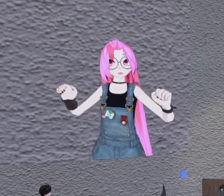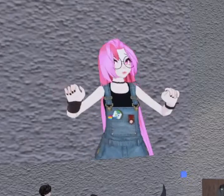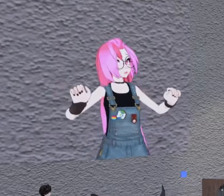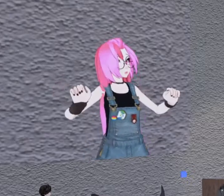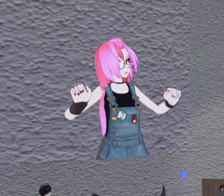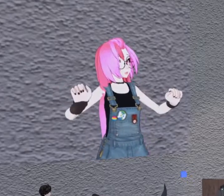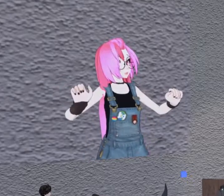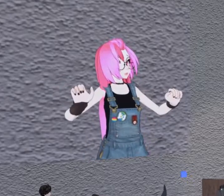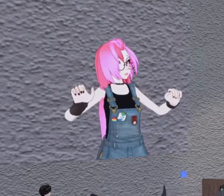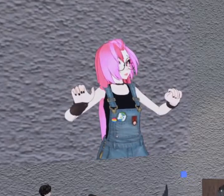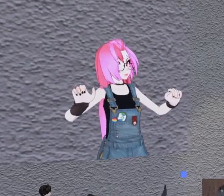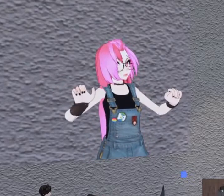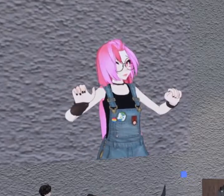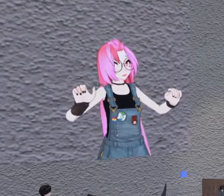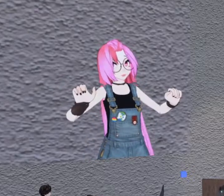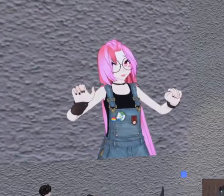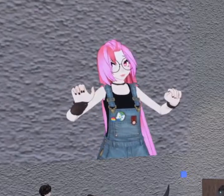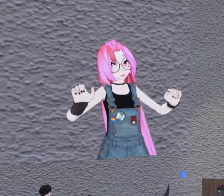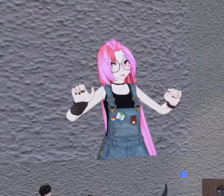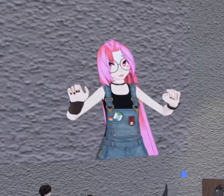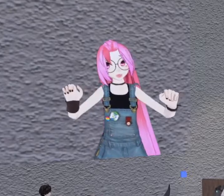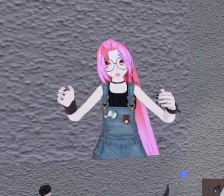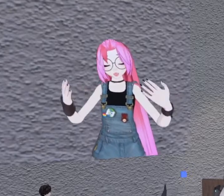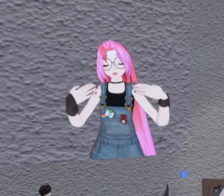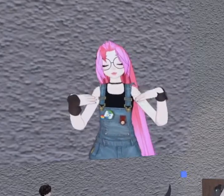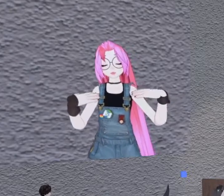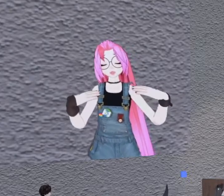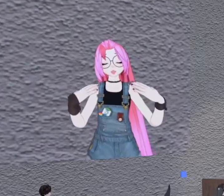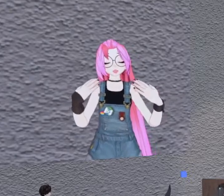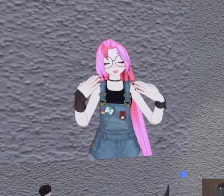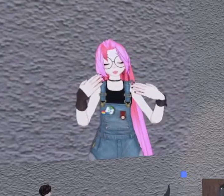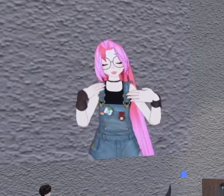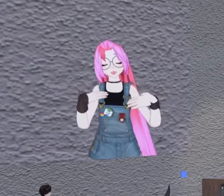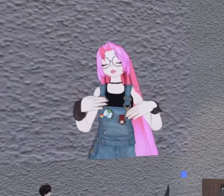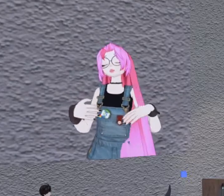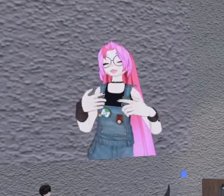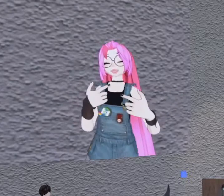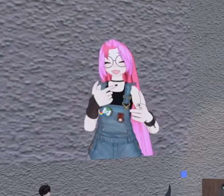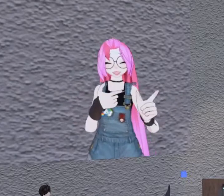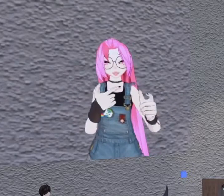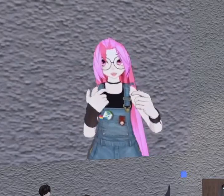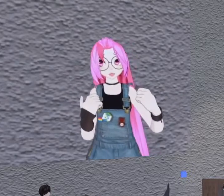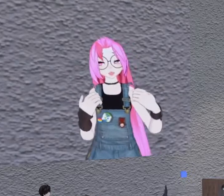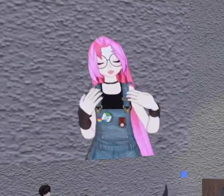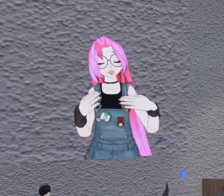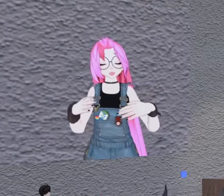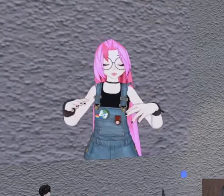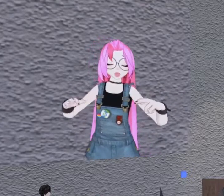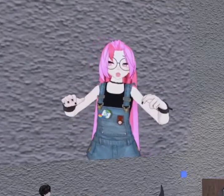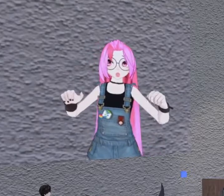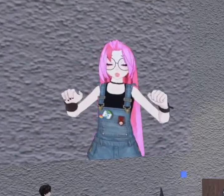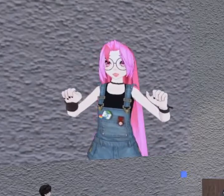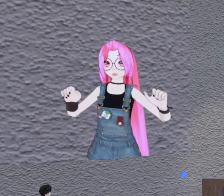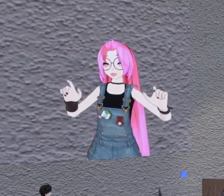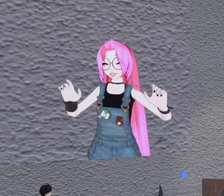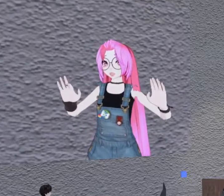Holy, that actually works to cool me off right now. Great. Yeah, no, but go faster, fast. And then